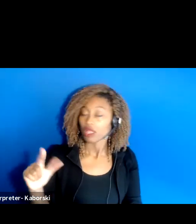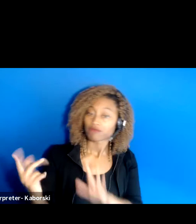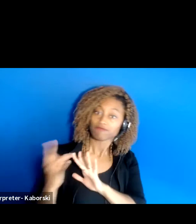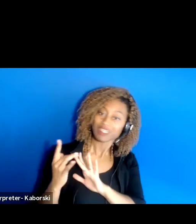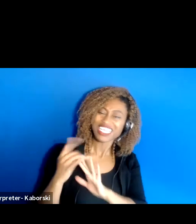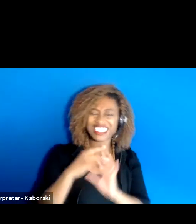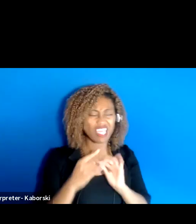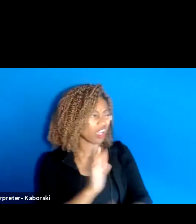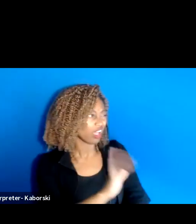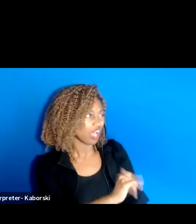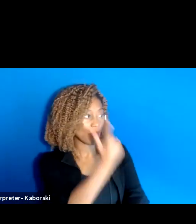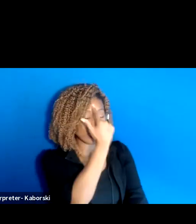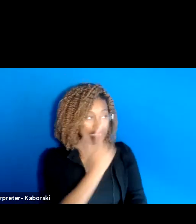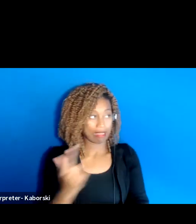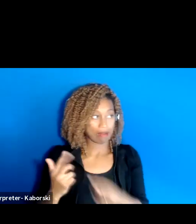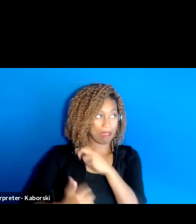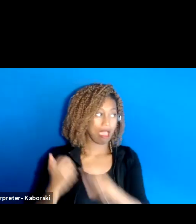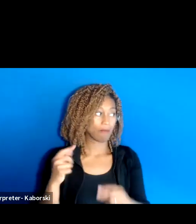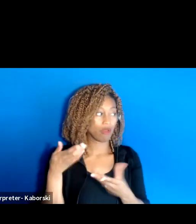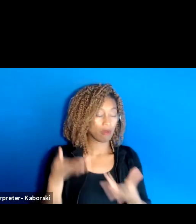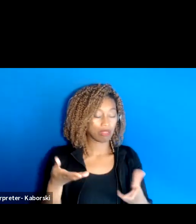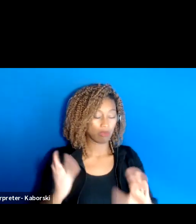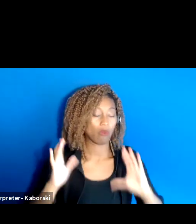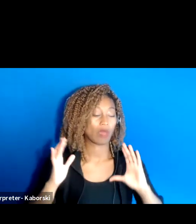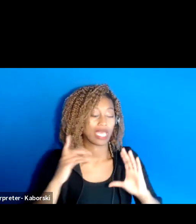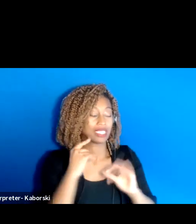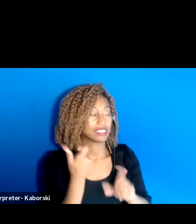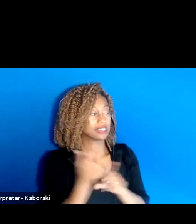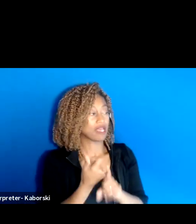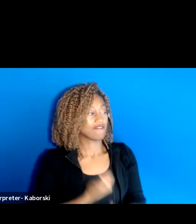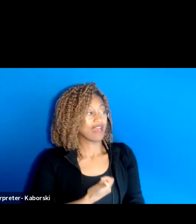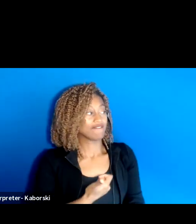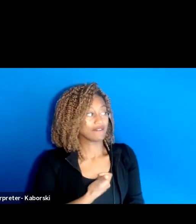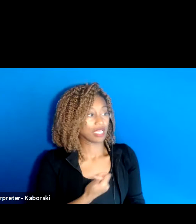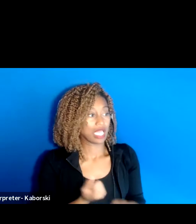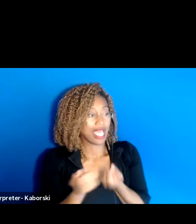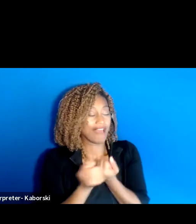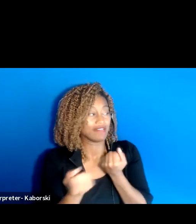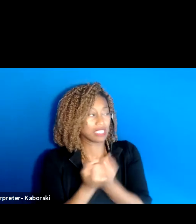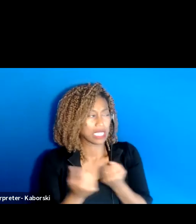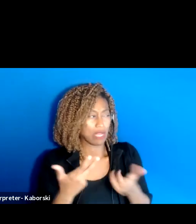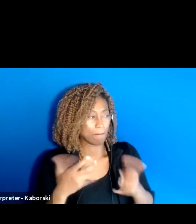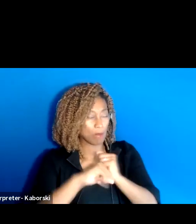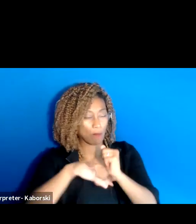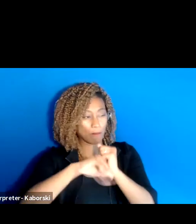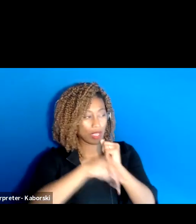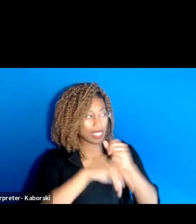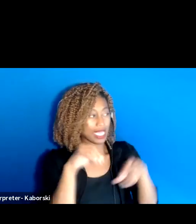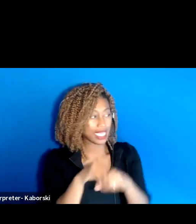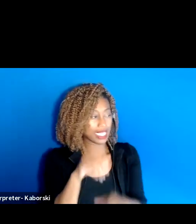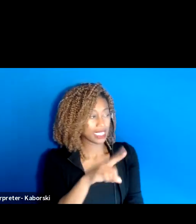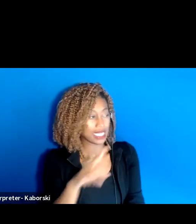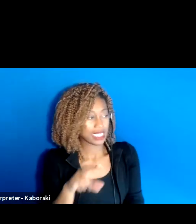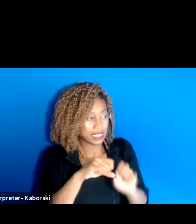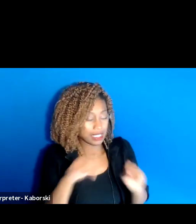think that there's an issue in the way self-advocacy is being promoted in the DD system in